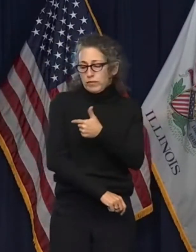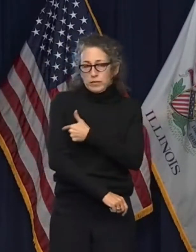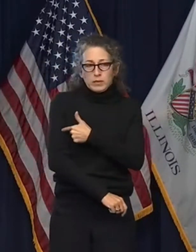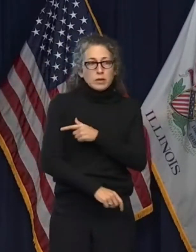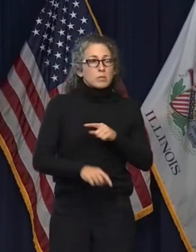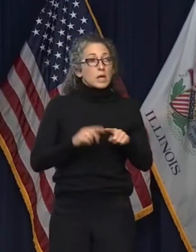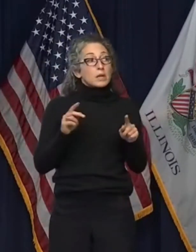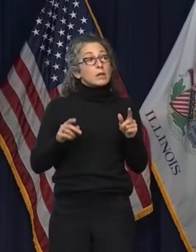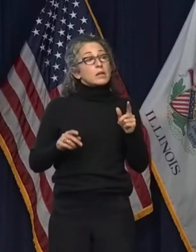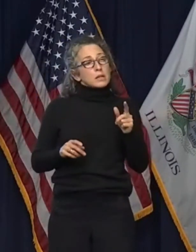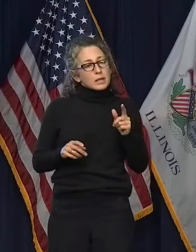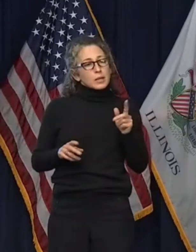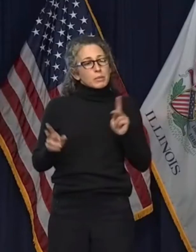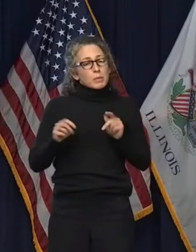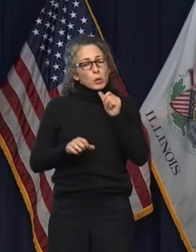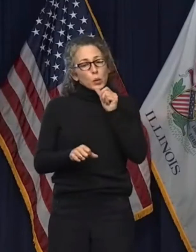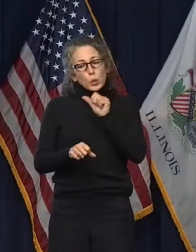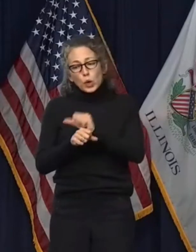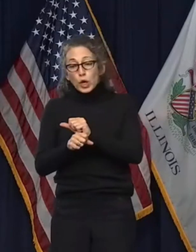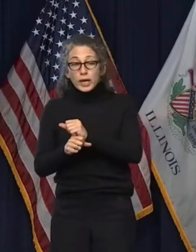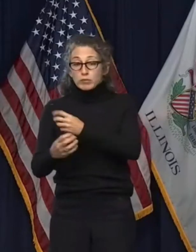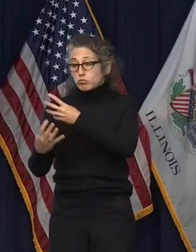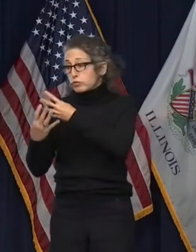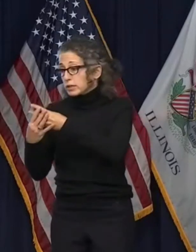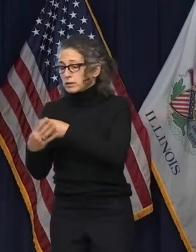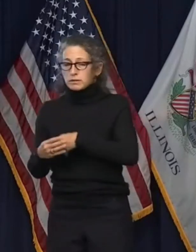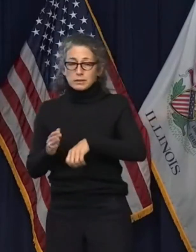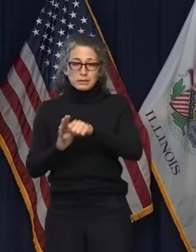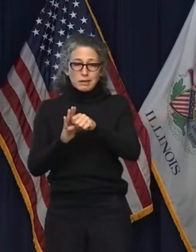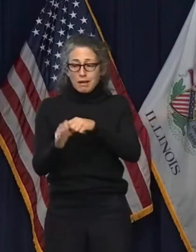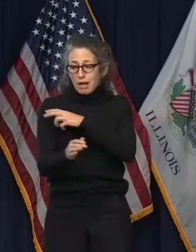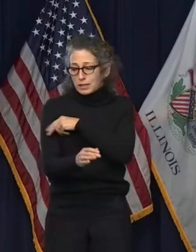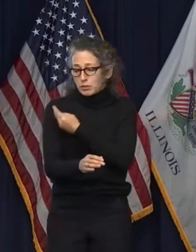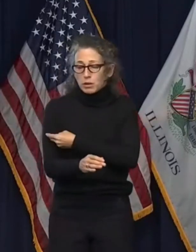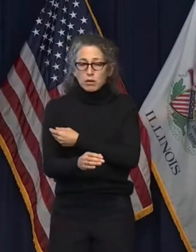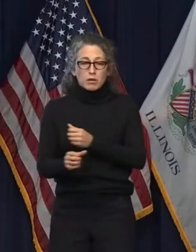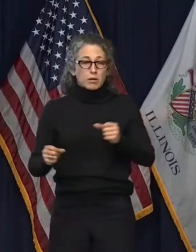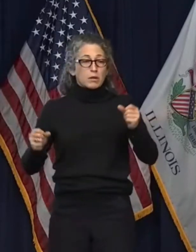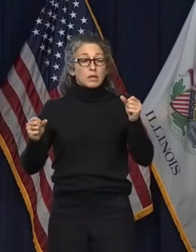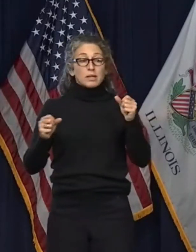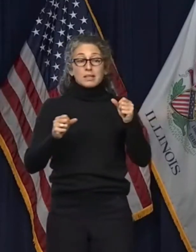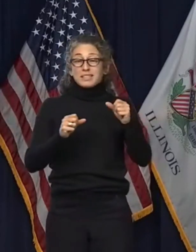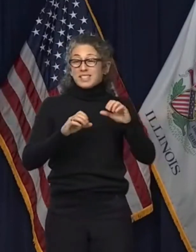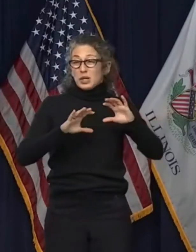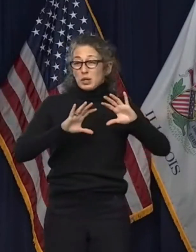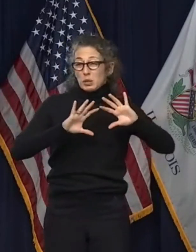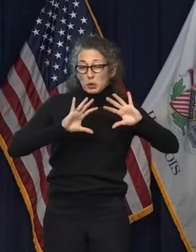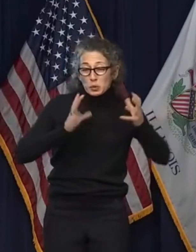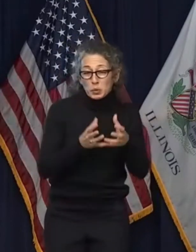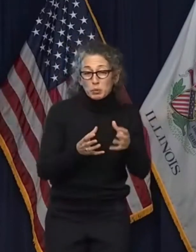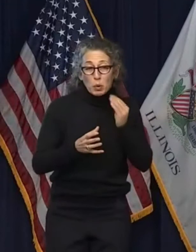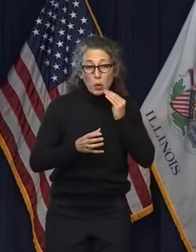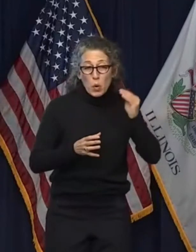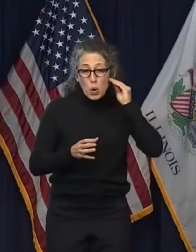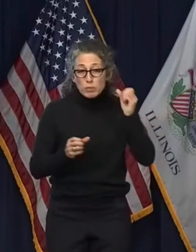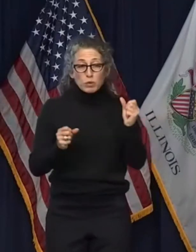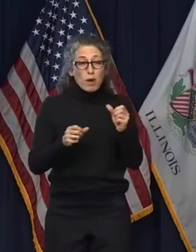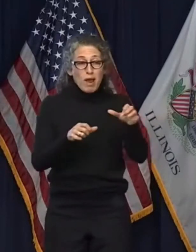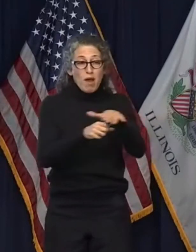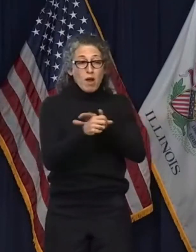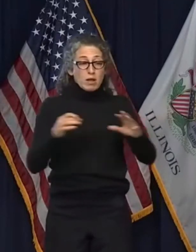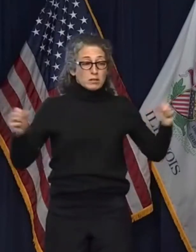at state hospitals, in prisons, in congregate livings run by the state? Can you give us a progress report on your